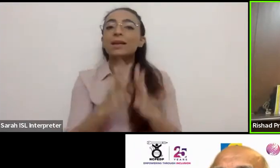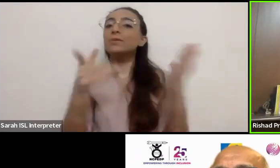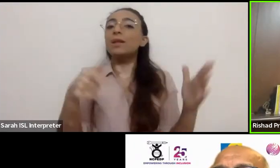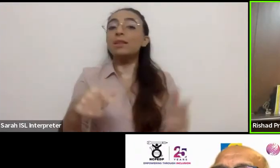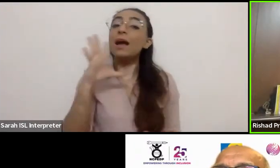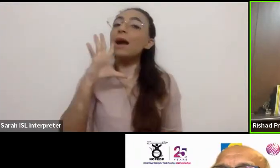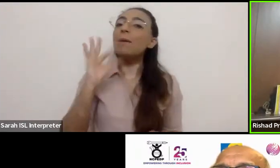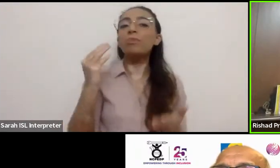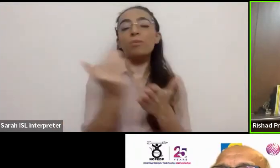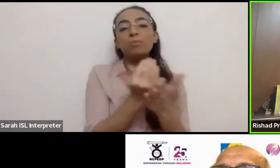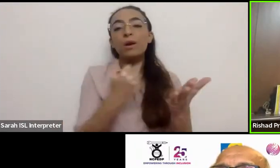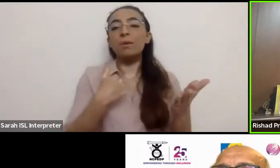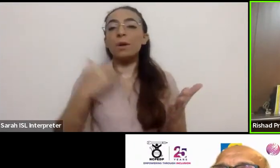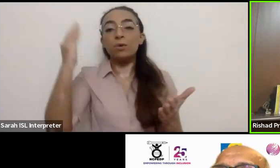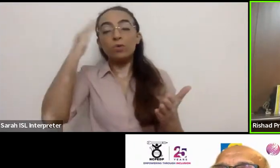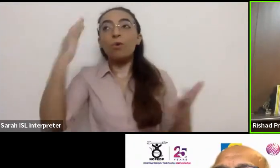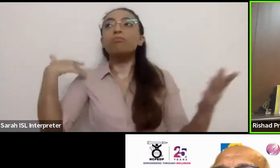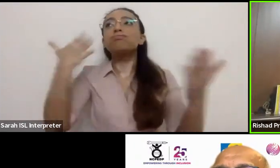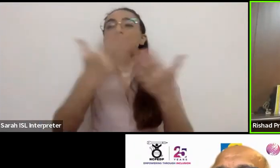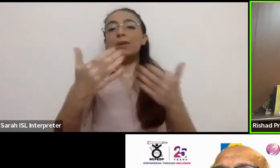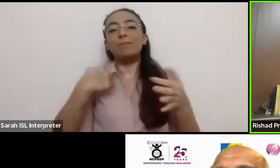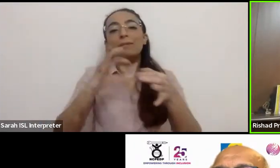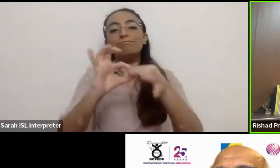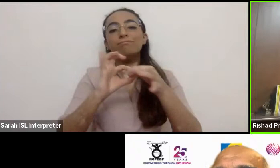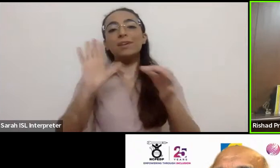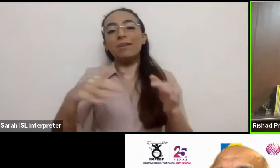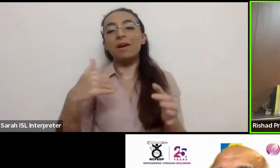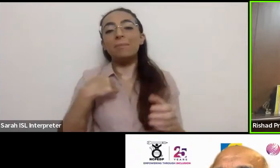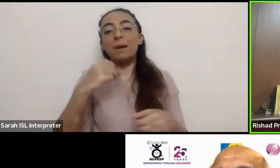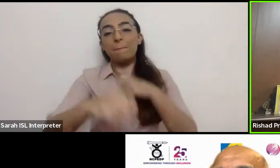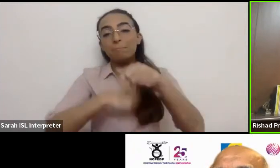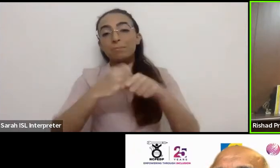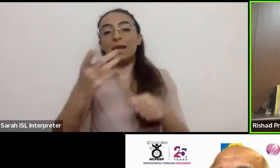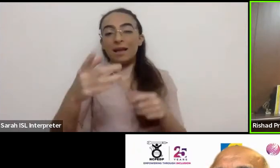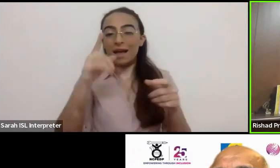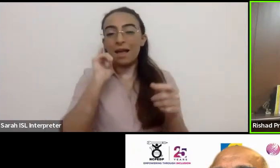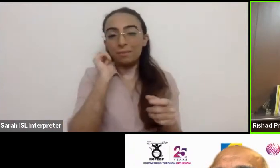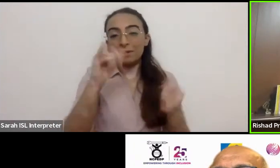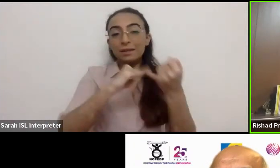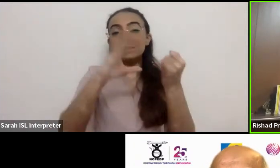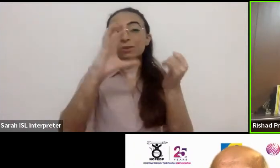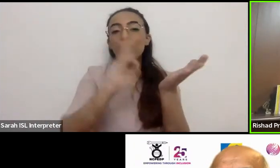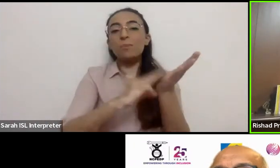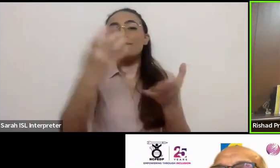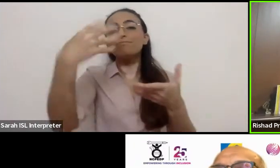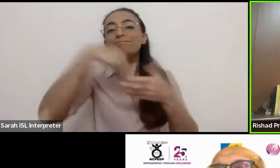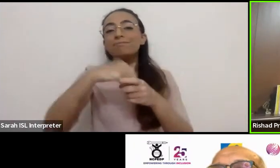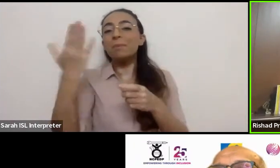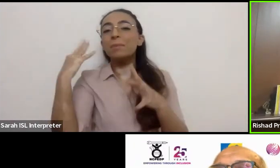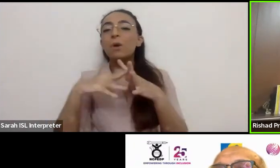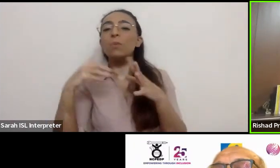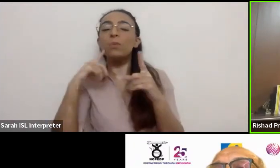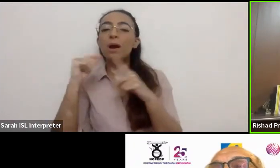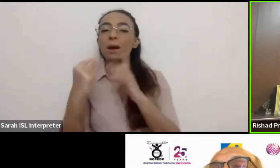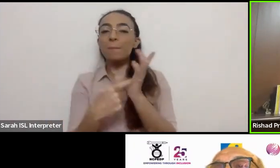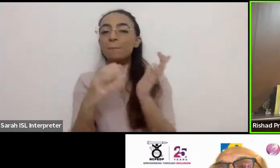to be talking to you. We've known each other for many years. You spent a lot of time at Wipro as well, so it's great to be amongst friends. Look, so I'll tell you